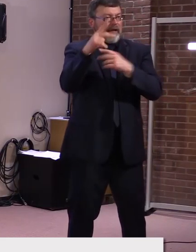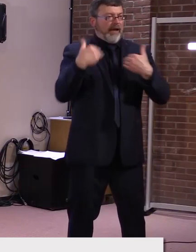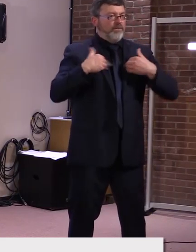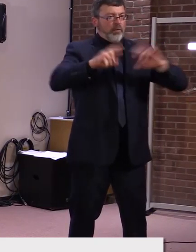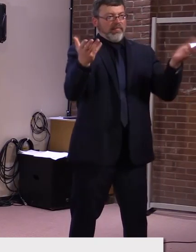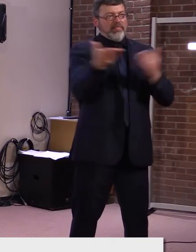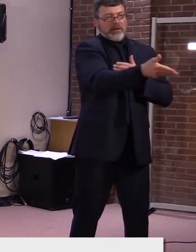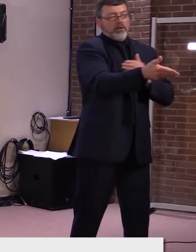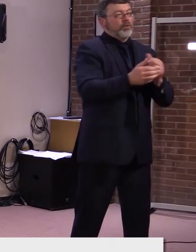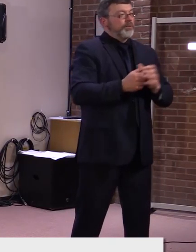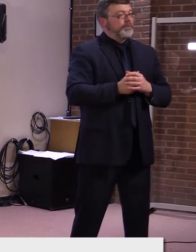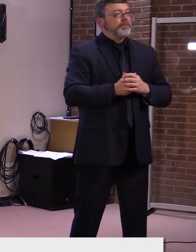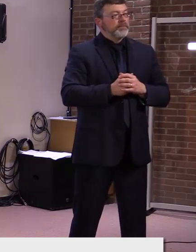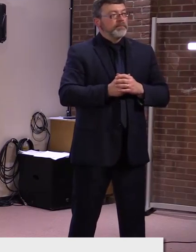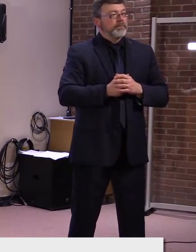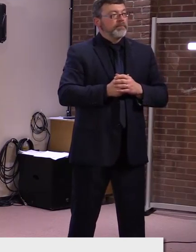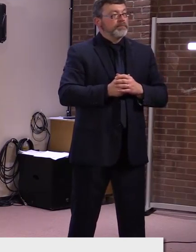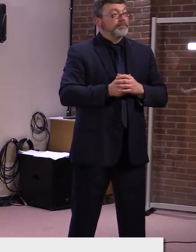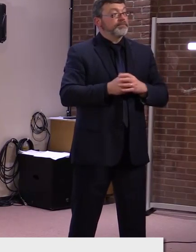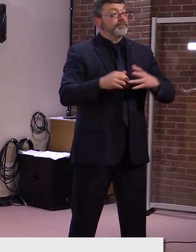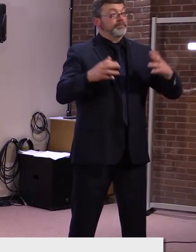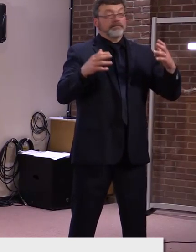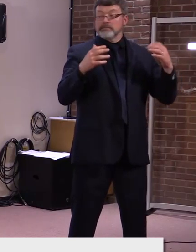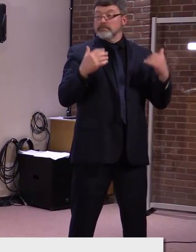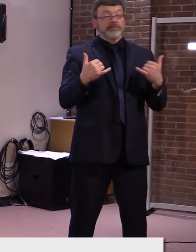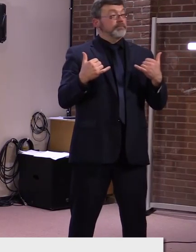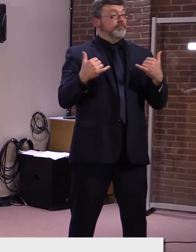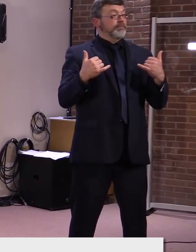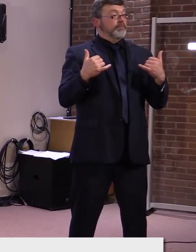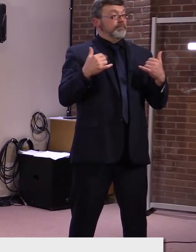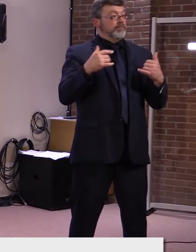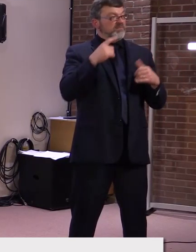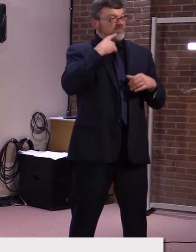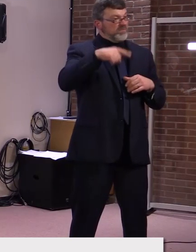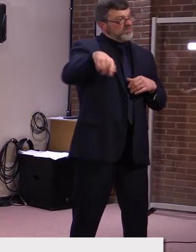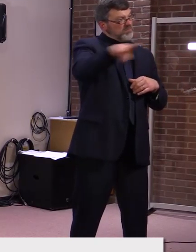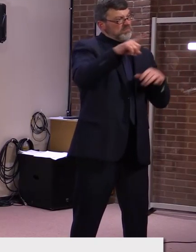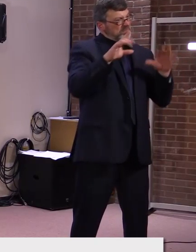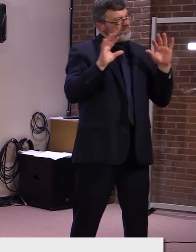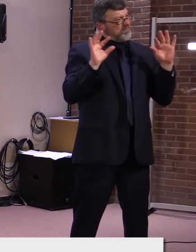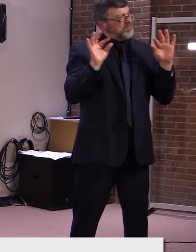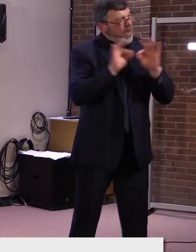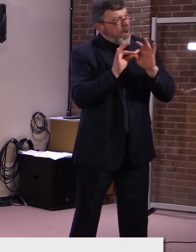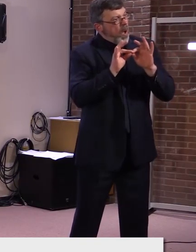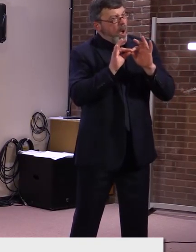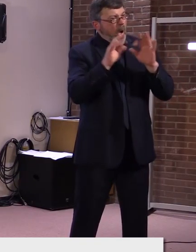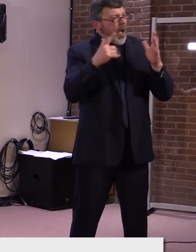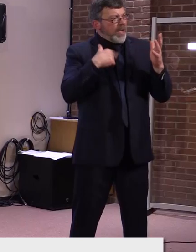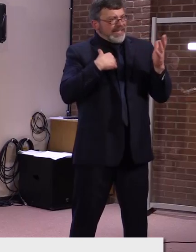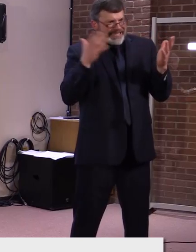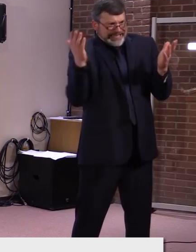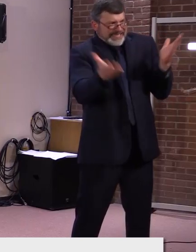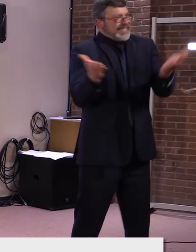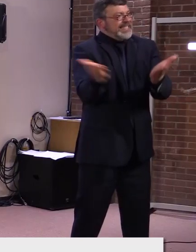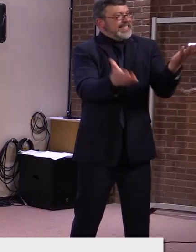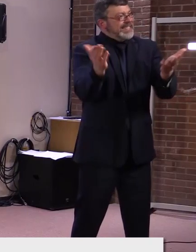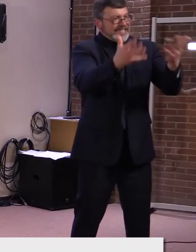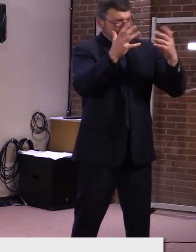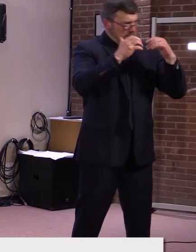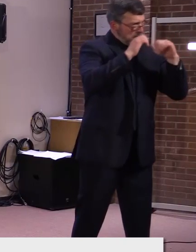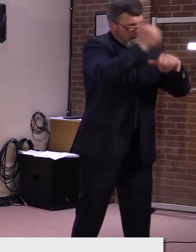with bringing the vaccine to these various events and at work sites. The